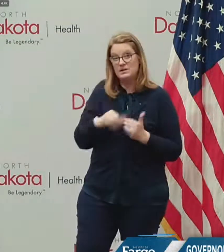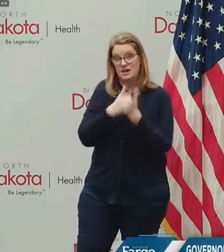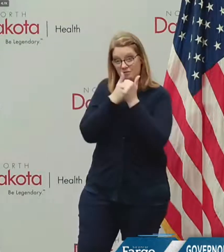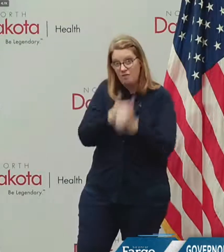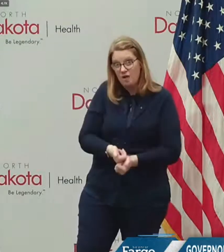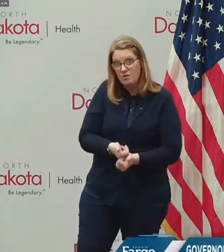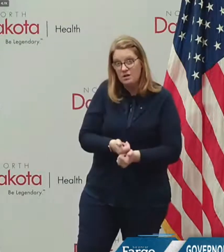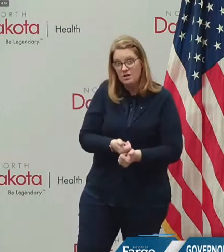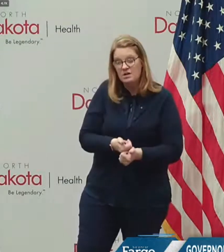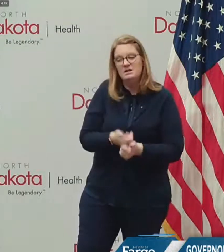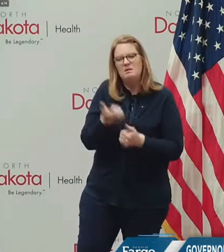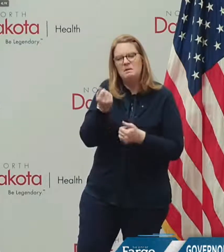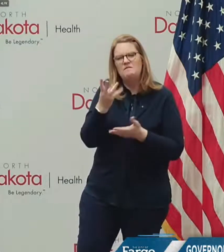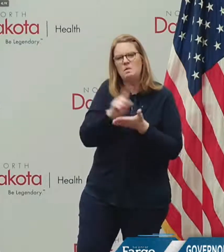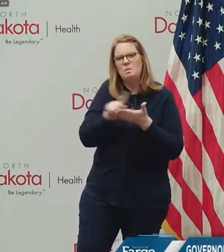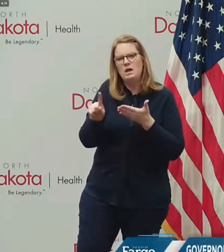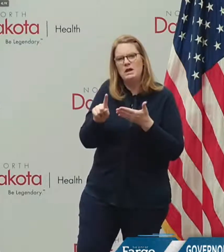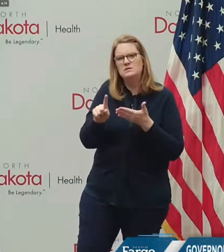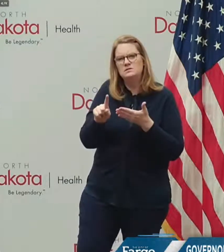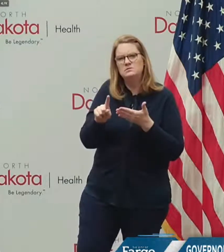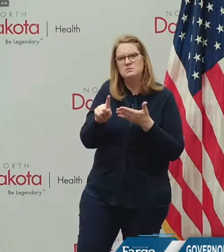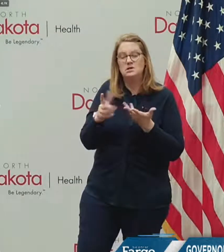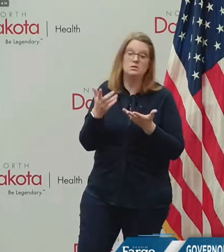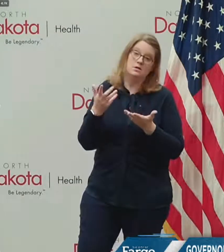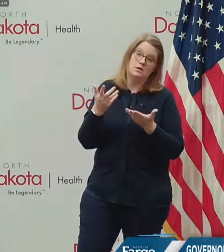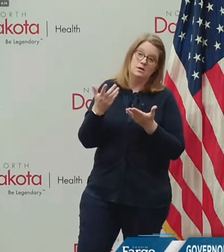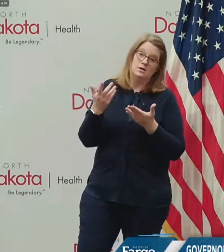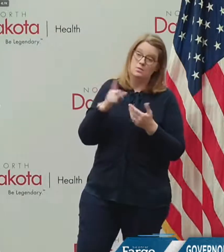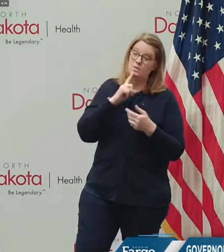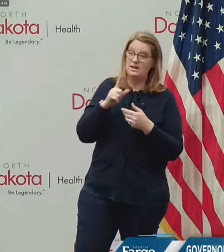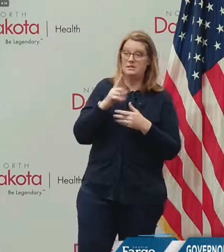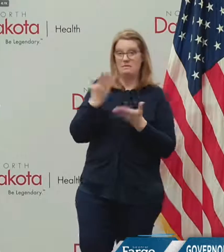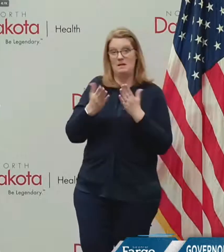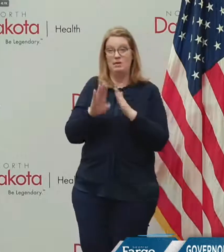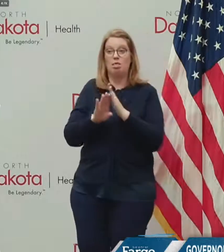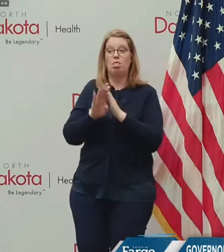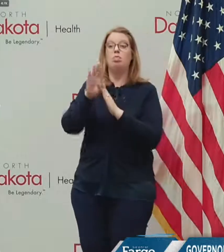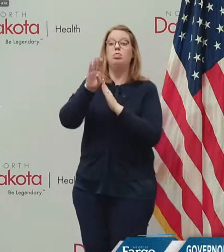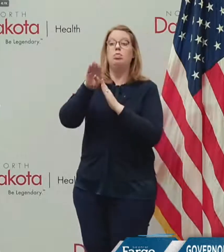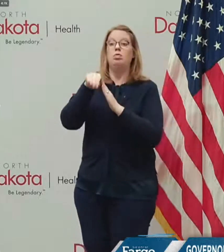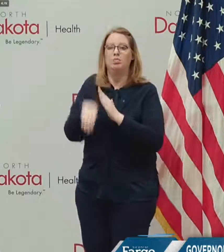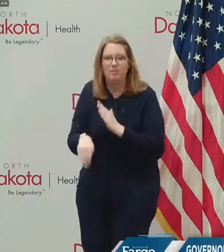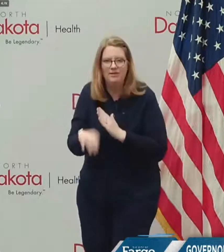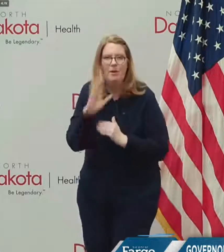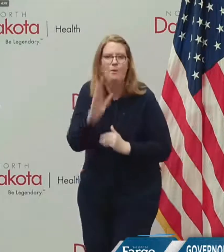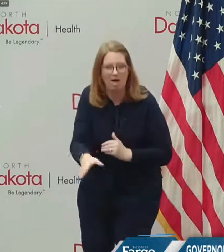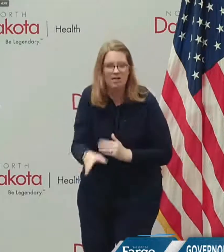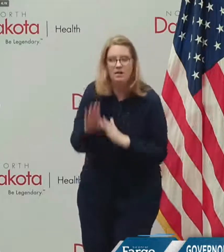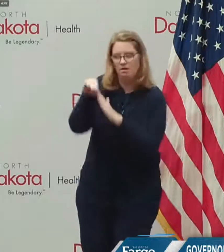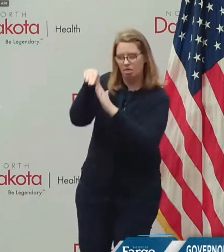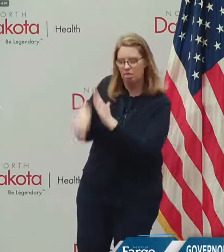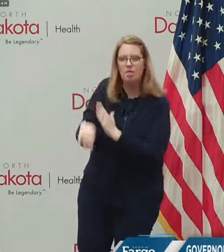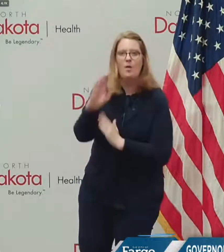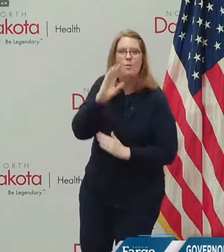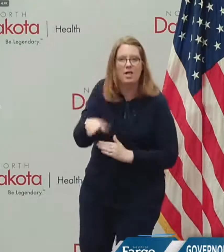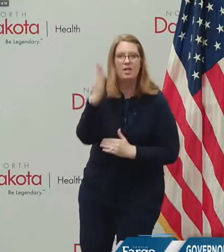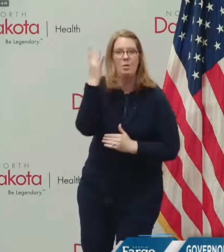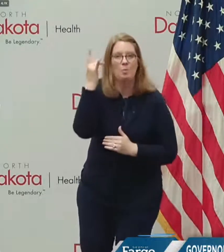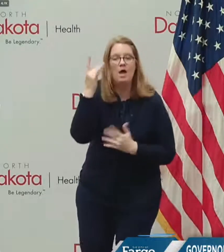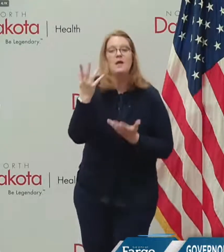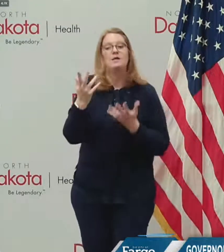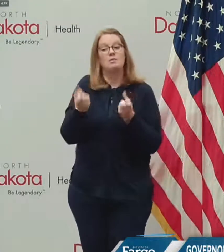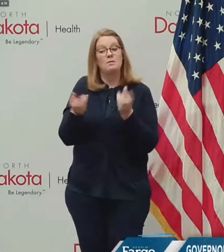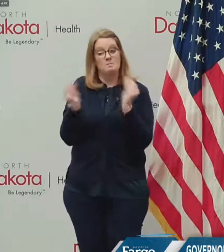would start to see, we might even see numbers go up before we saw them go down, but they would go down because places where you've had increased amount